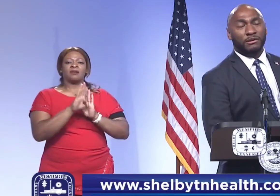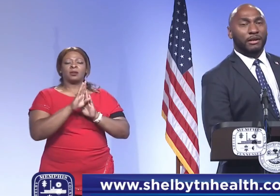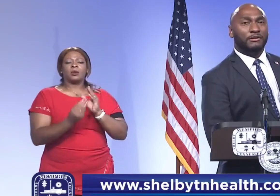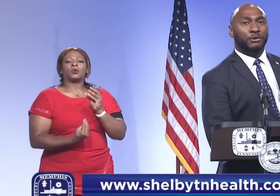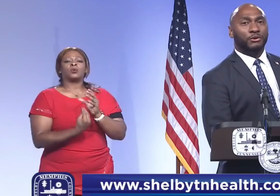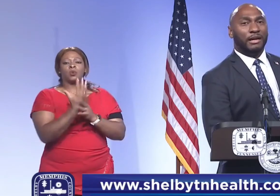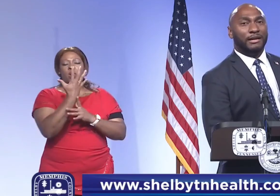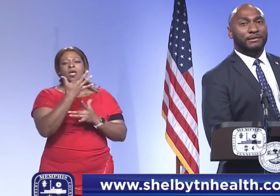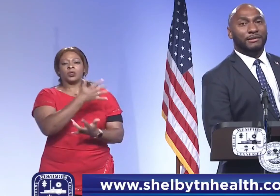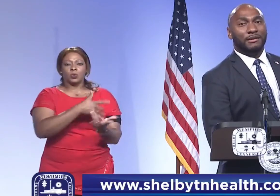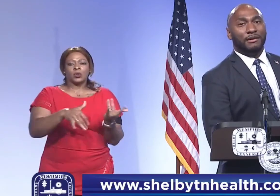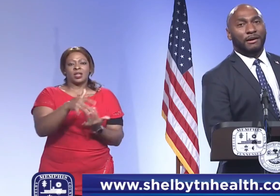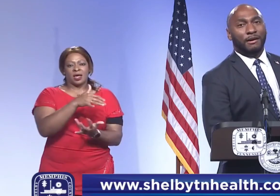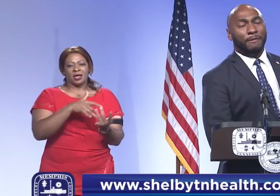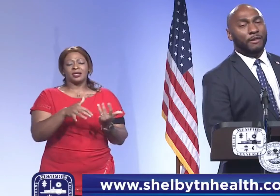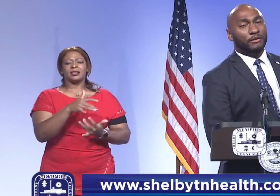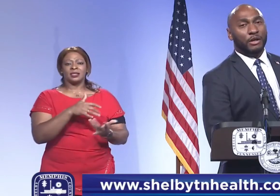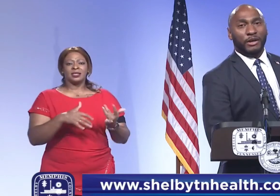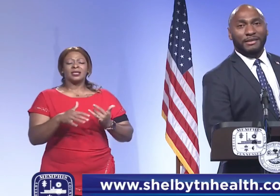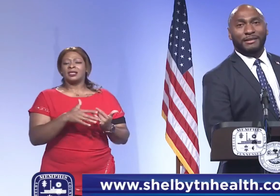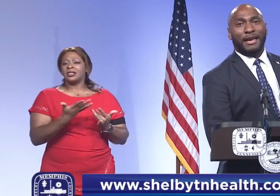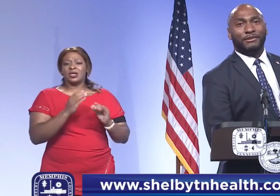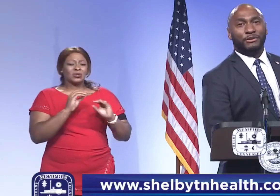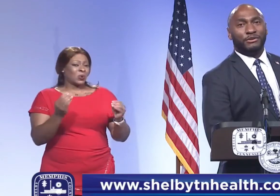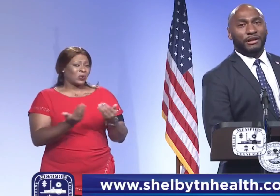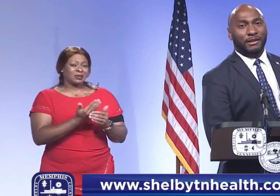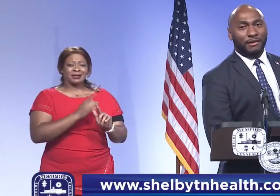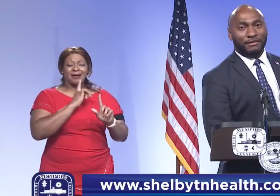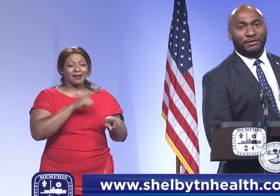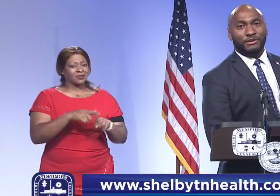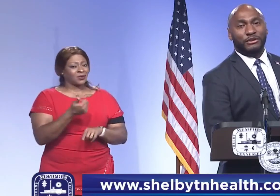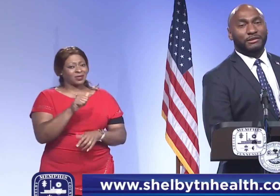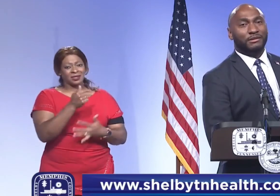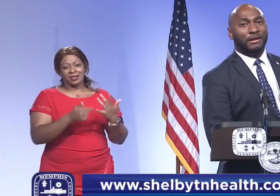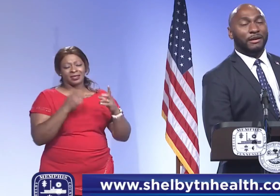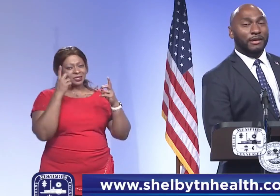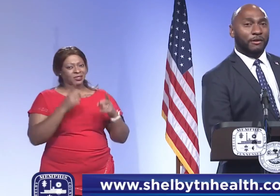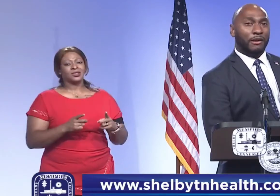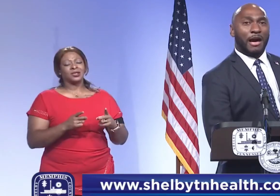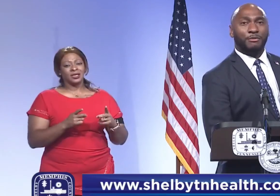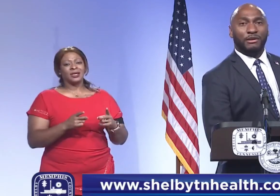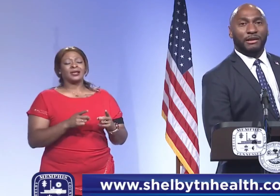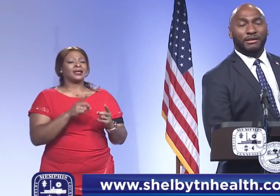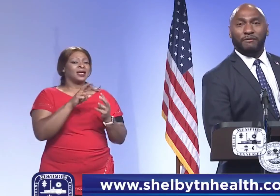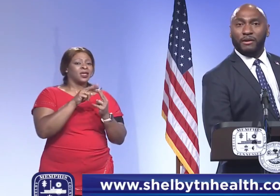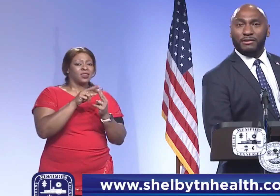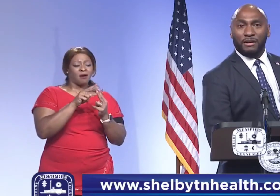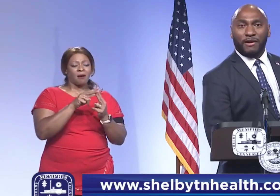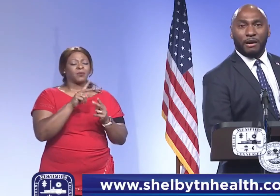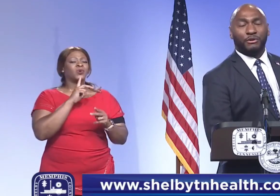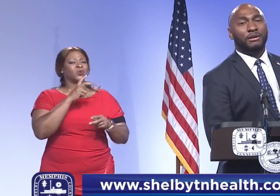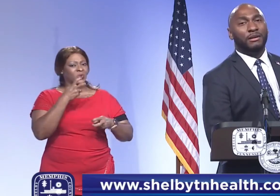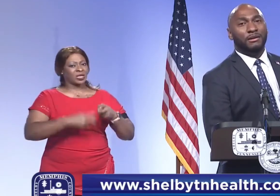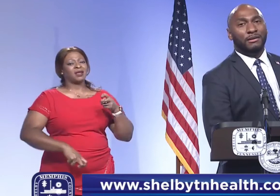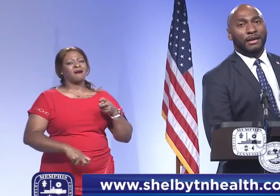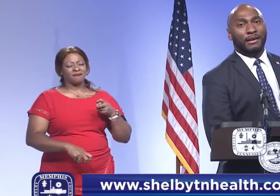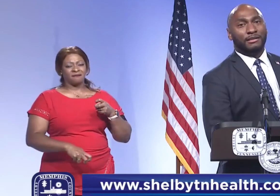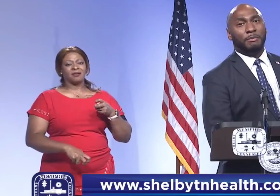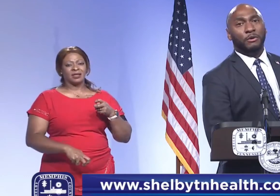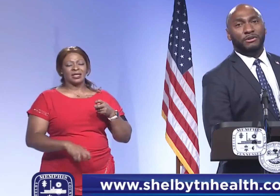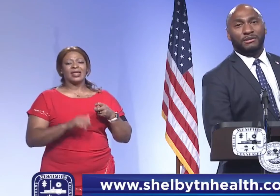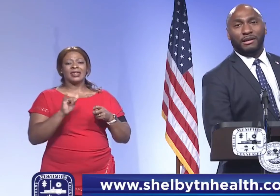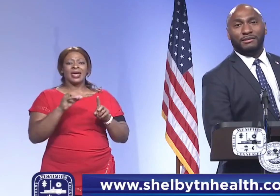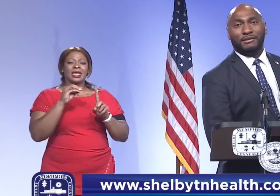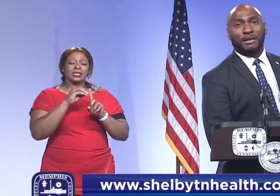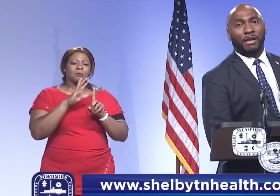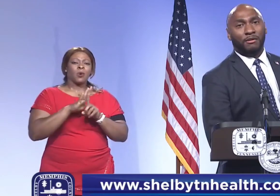and socialize. There's no easy answers to any of these decisions. Either option is a very tough option that